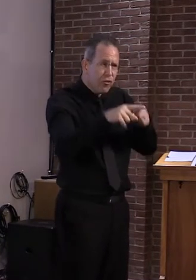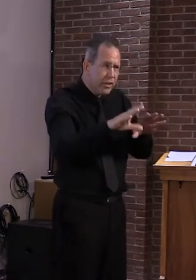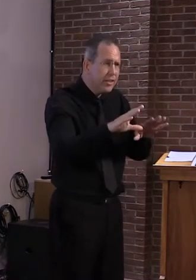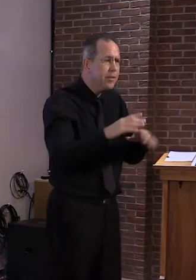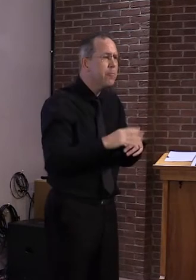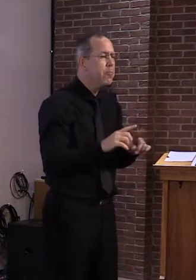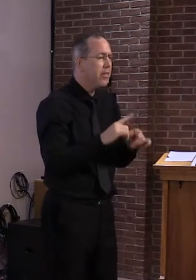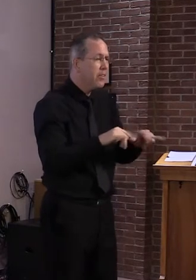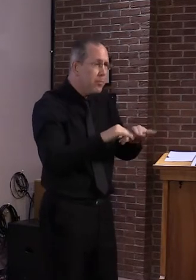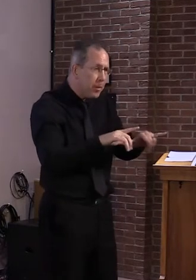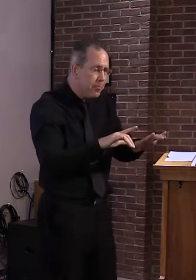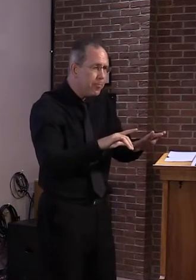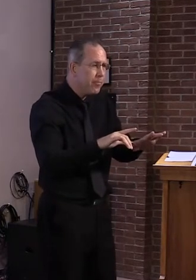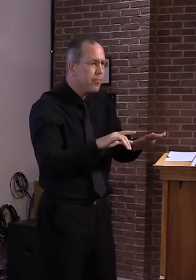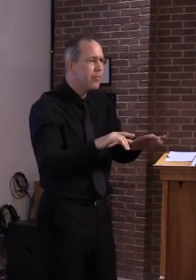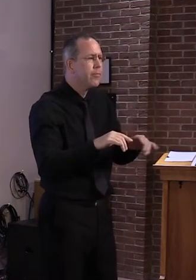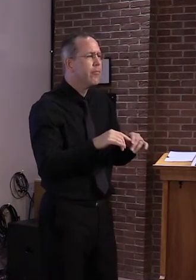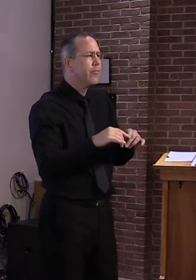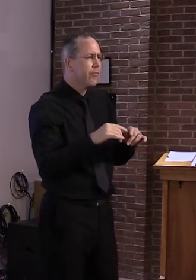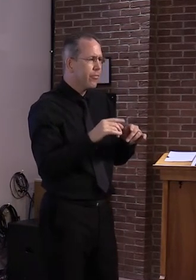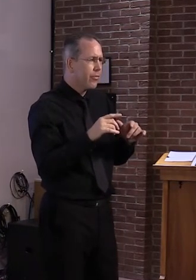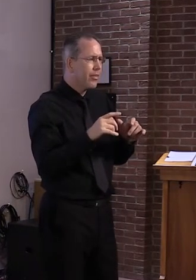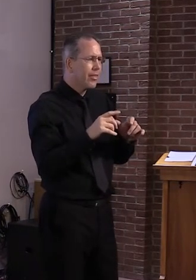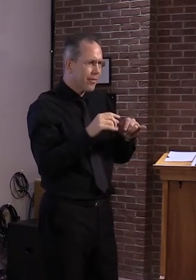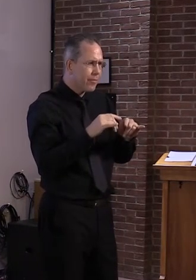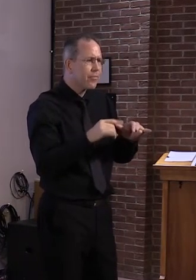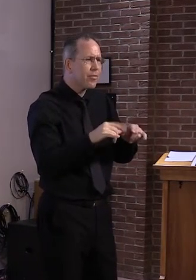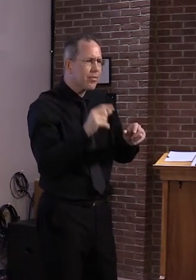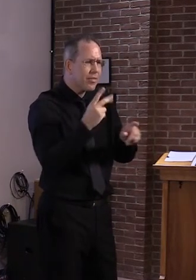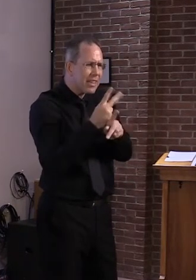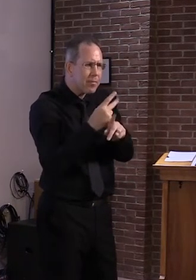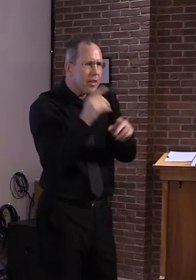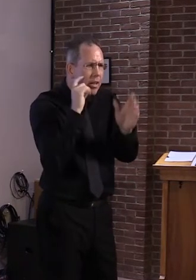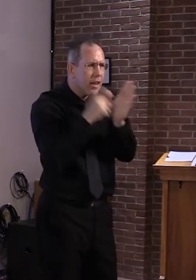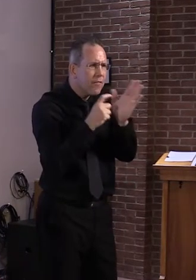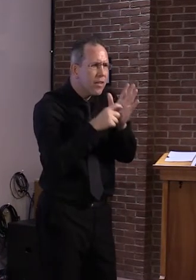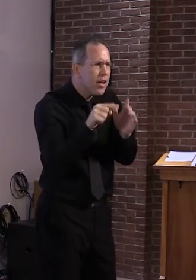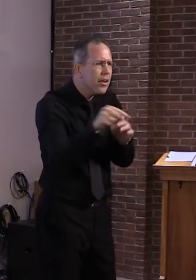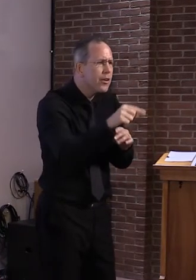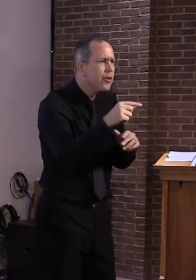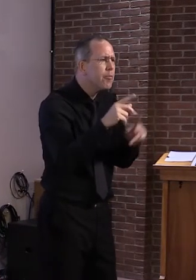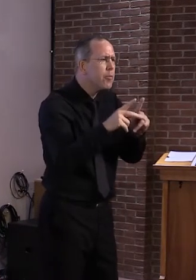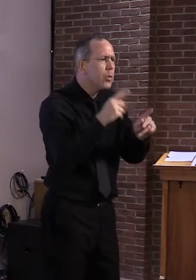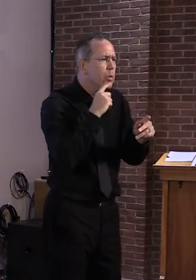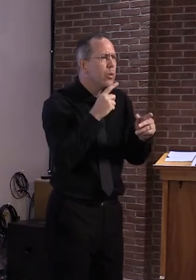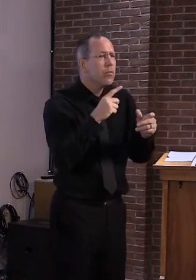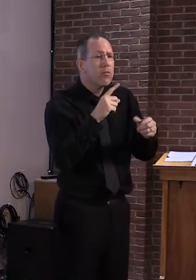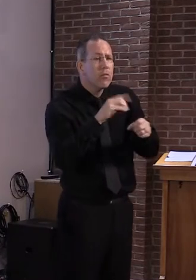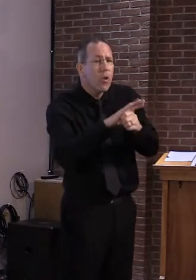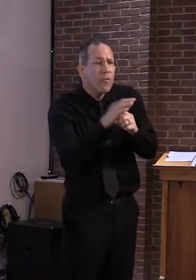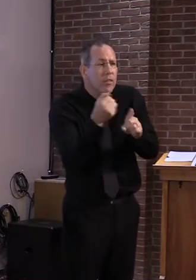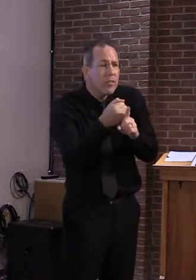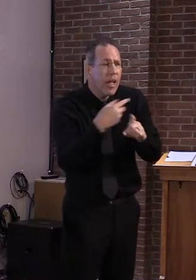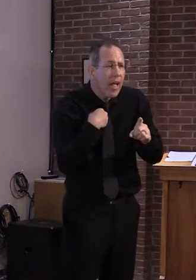protect making sure the identities of individuals or groups of individuals.